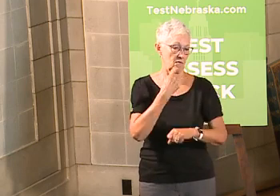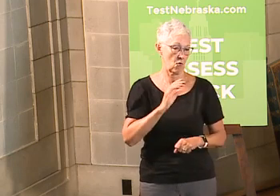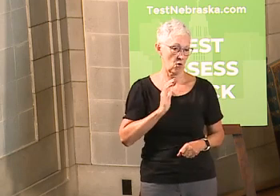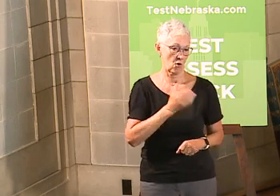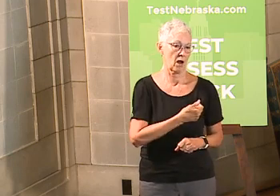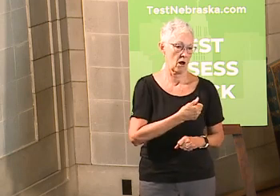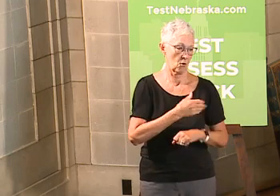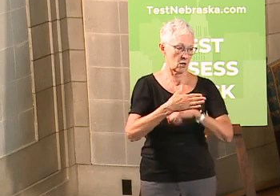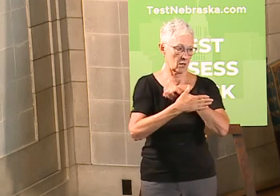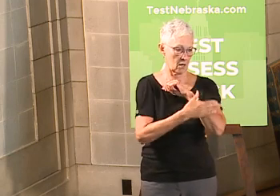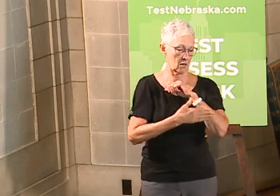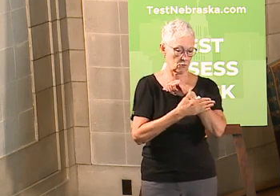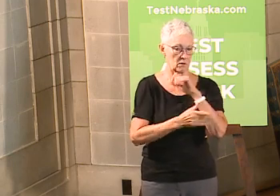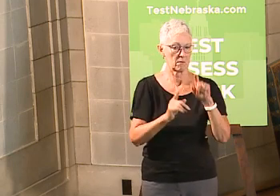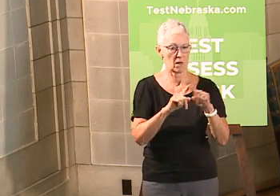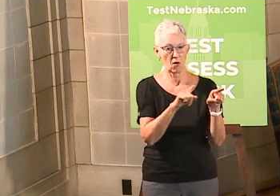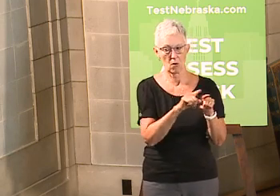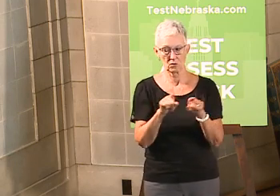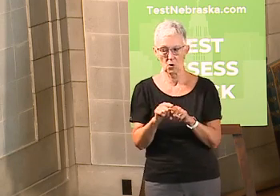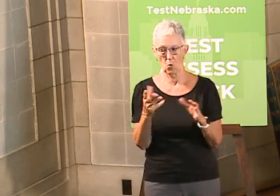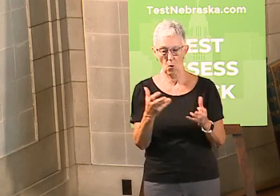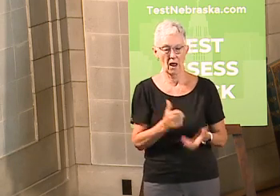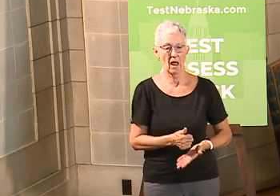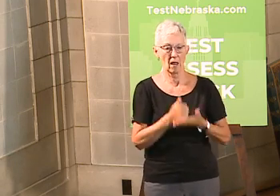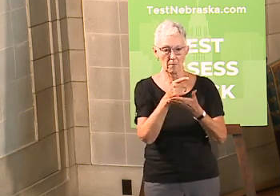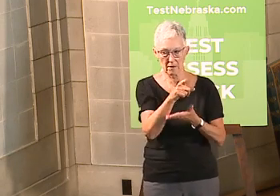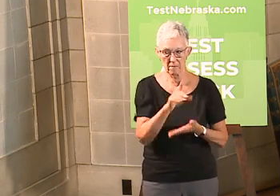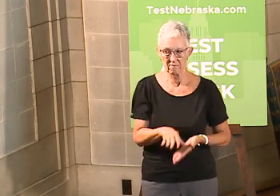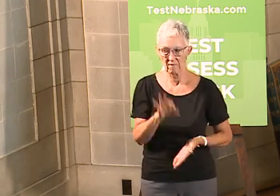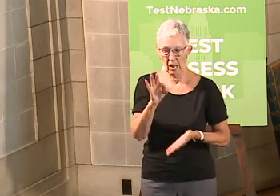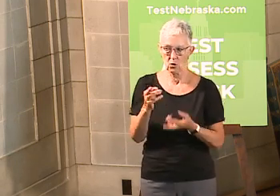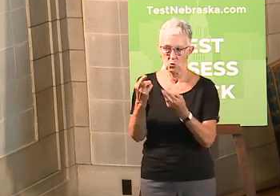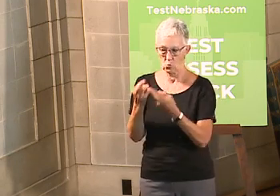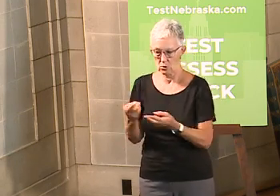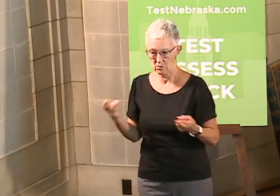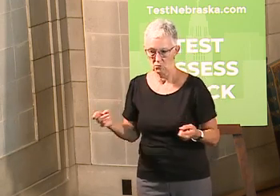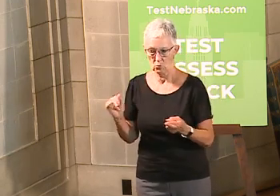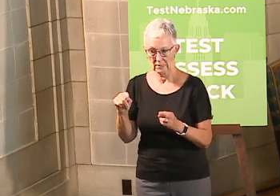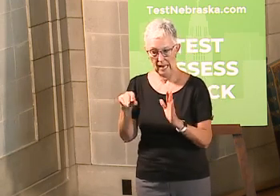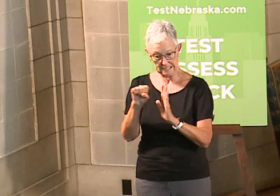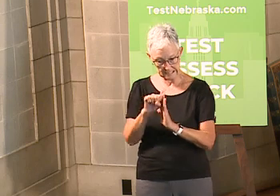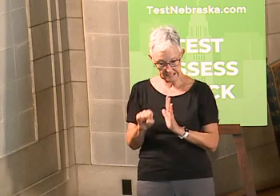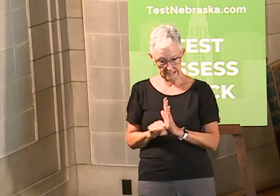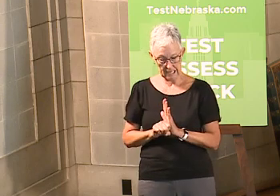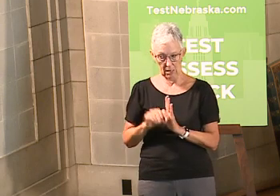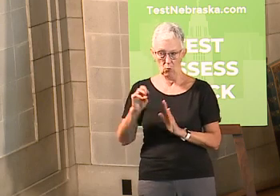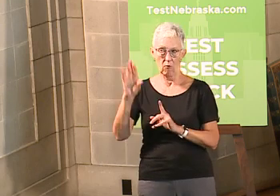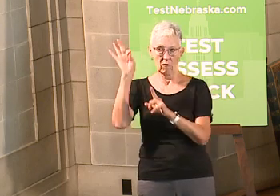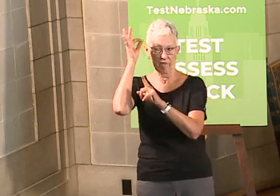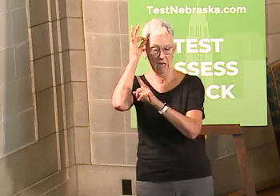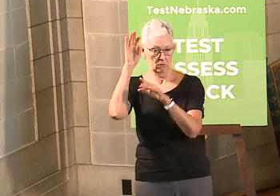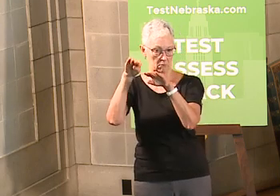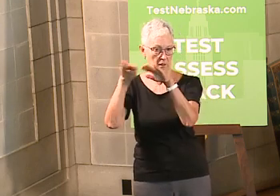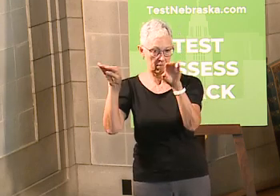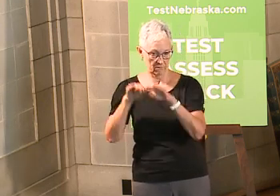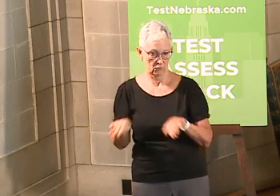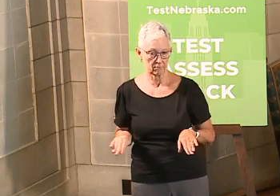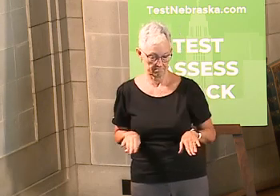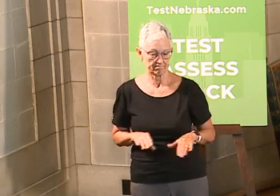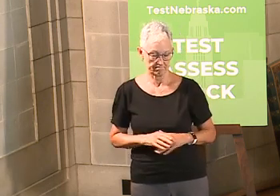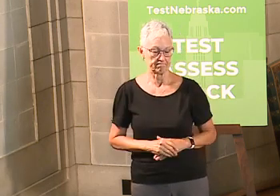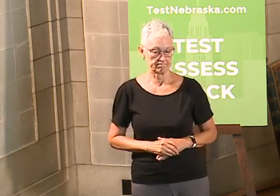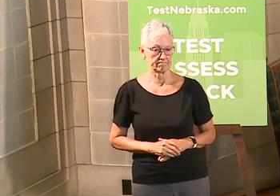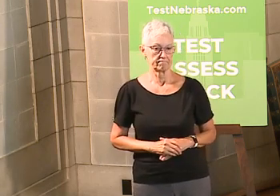tools that are out there, either from the state or the federal level for that matter. This event will also help in the final goal of this